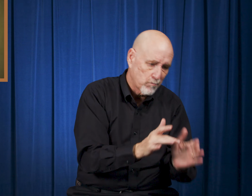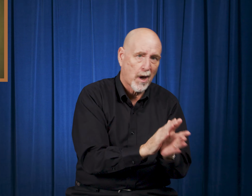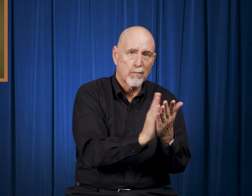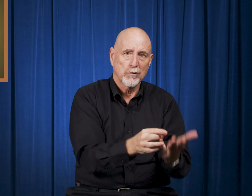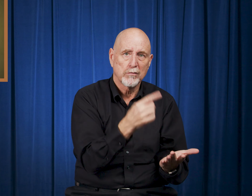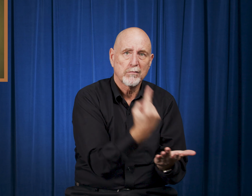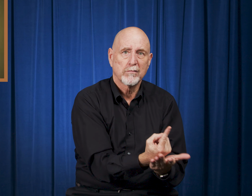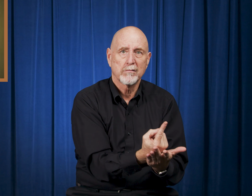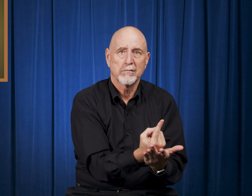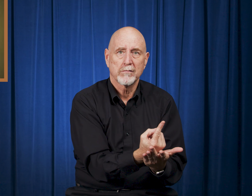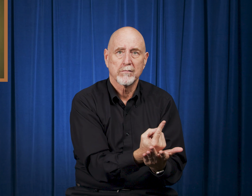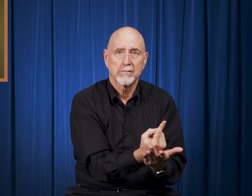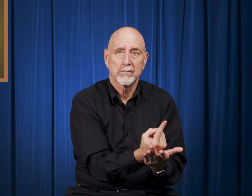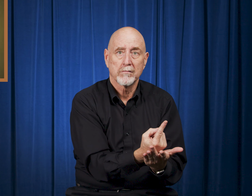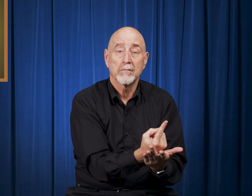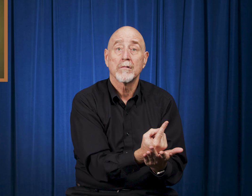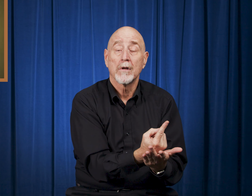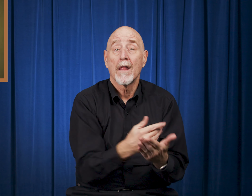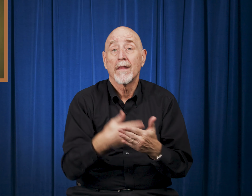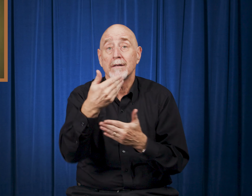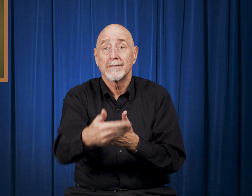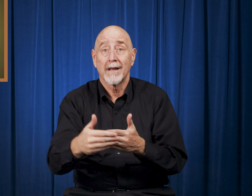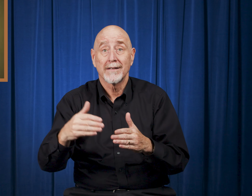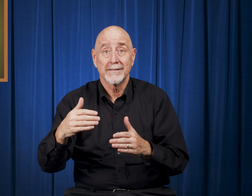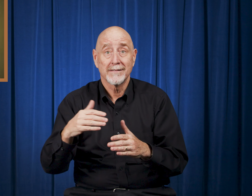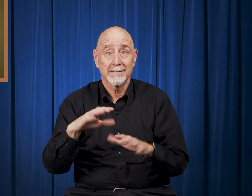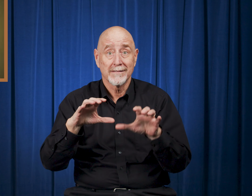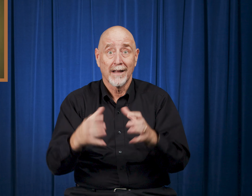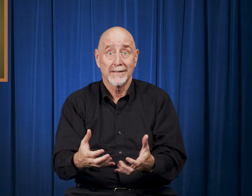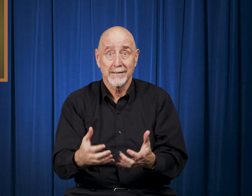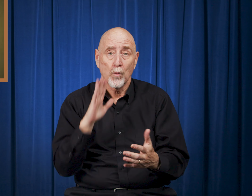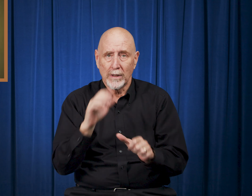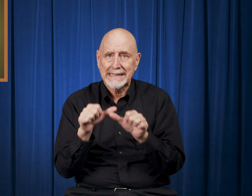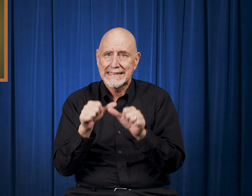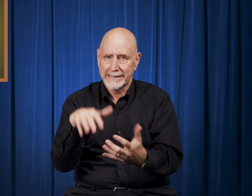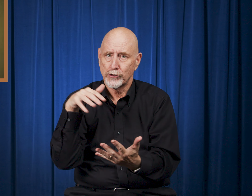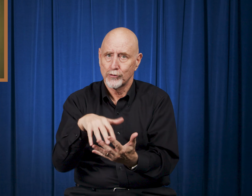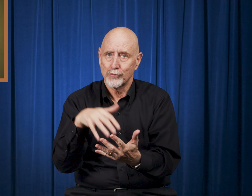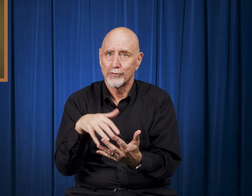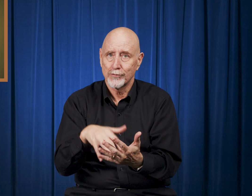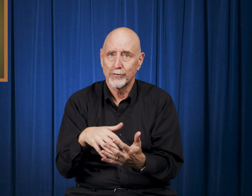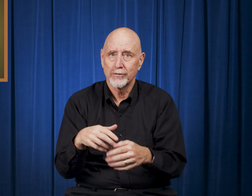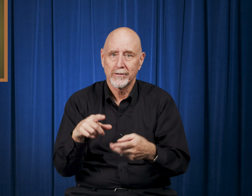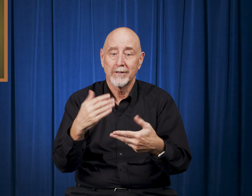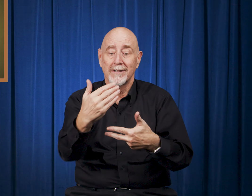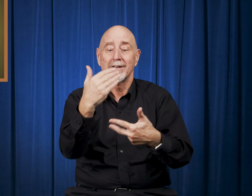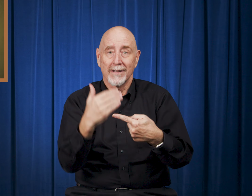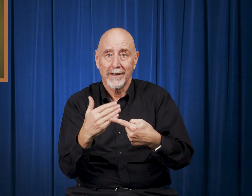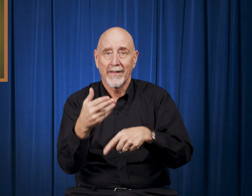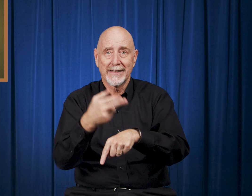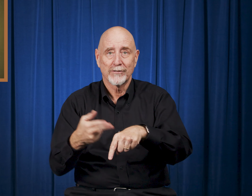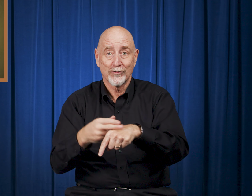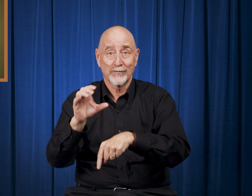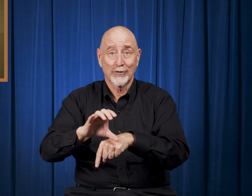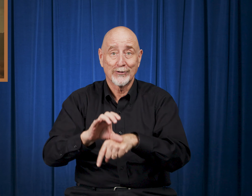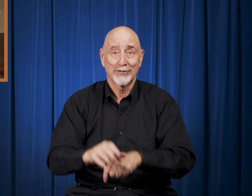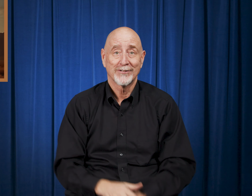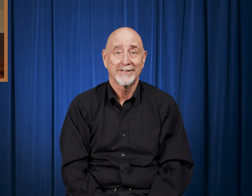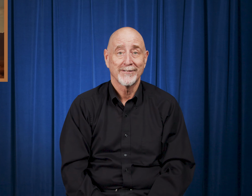Bible. Now, in the next lesson, we will continue to look at the history of the church.